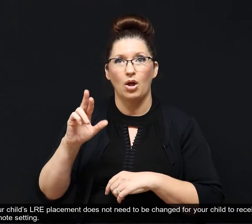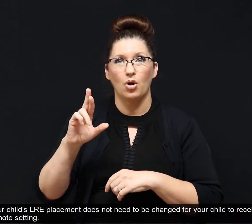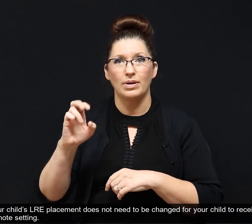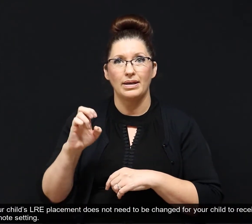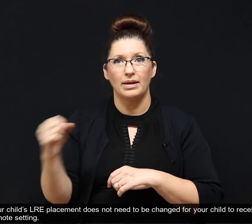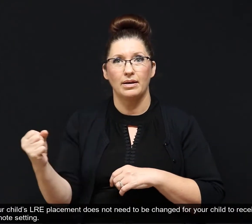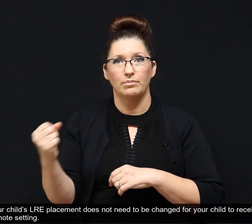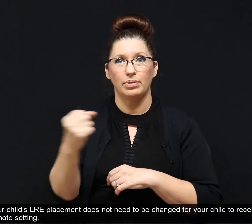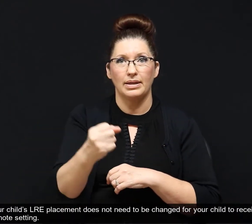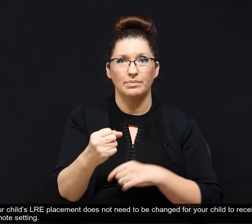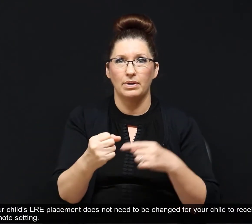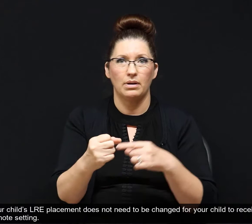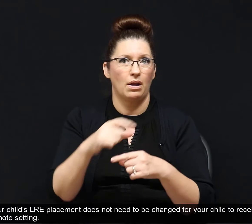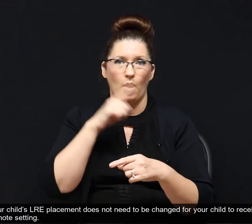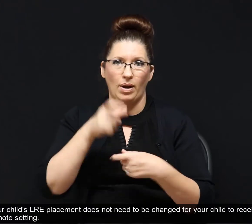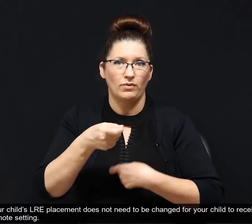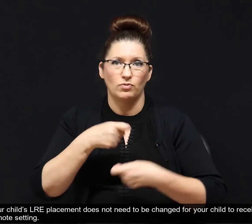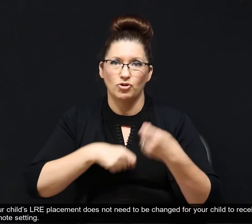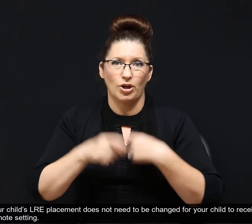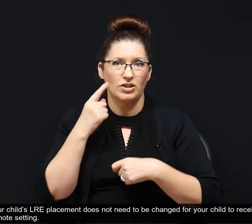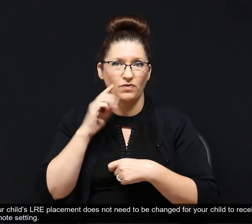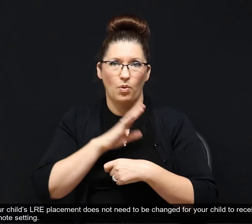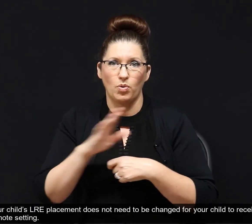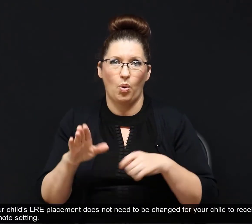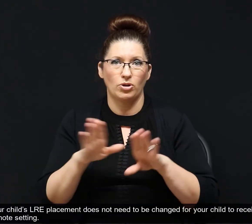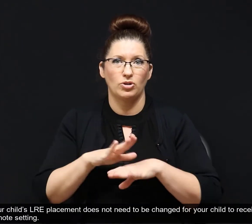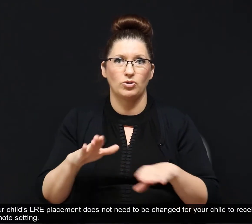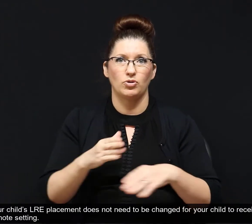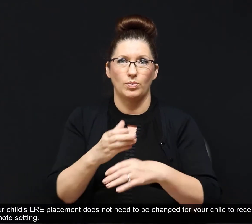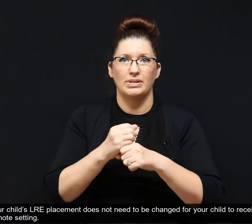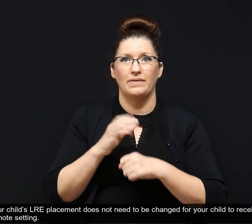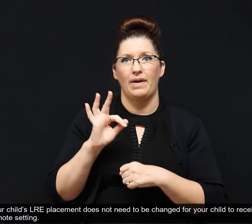for your child to receive FAPE in a remote setting.